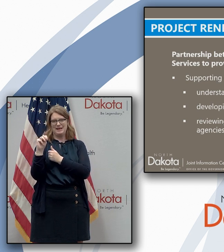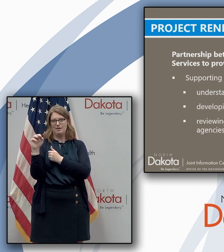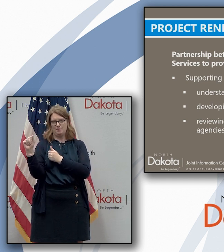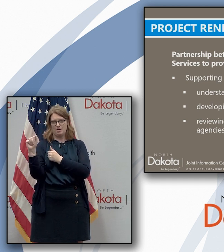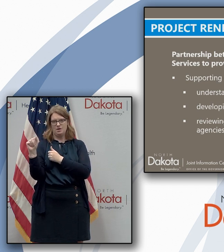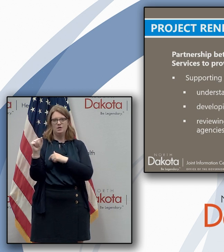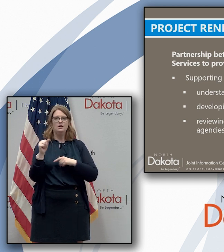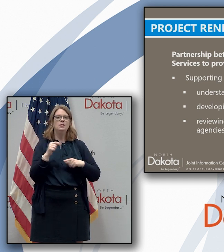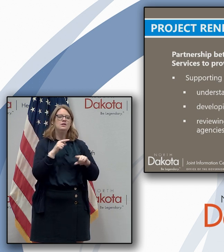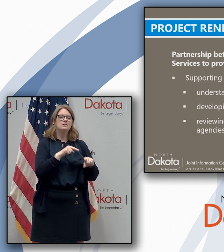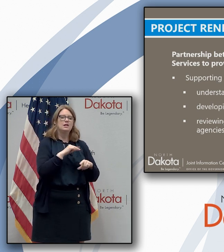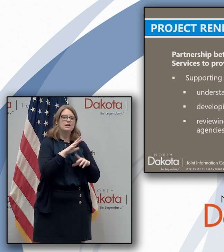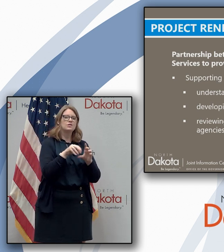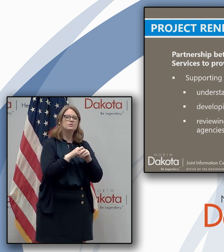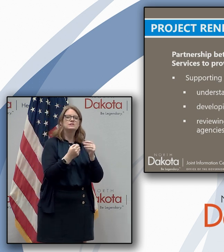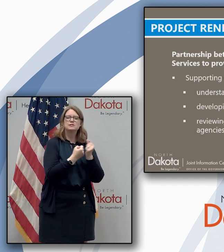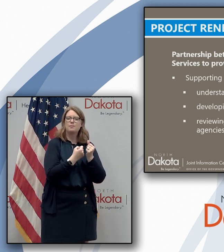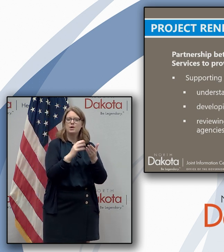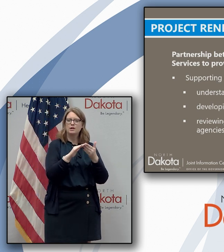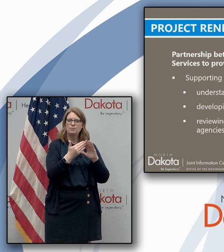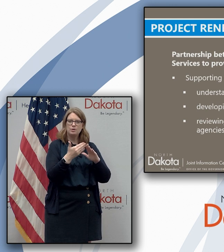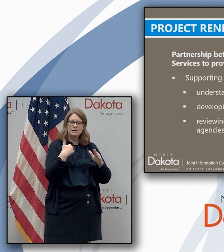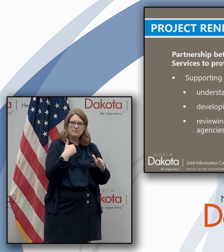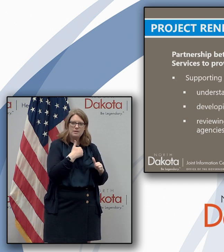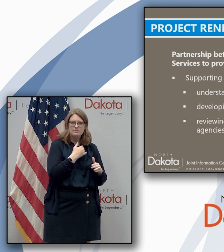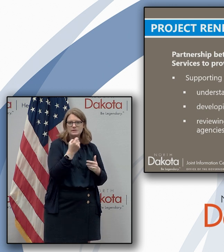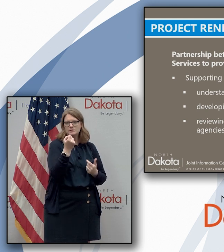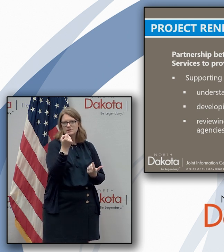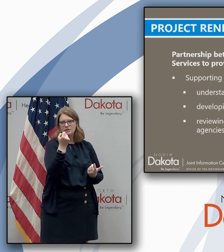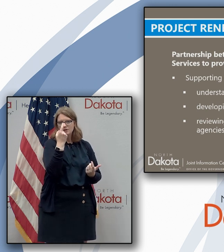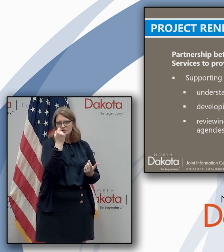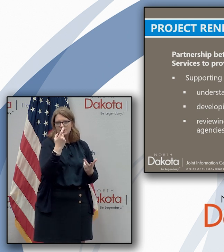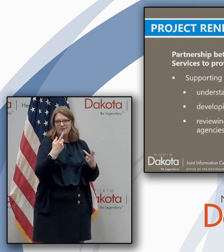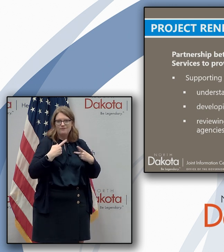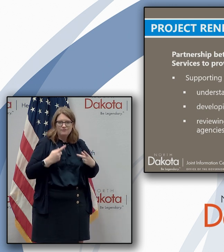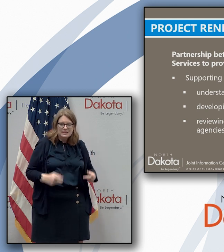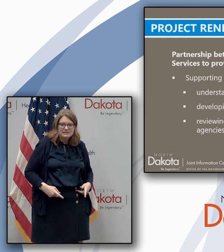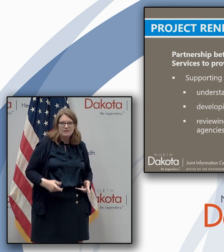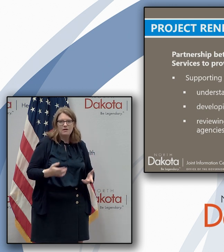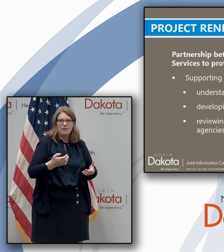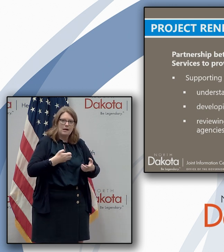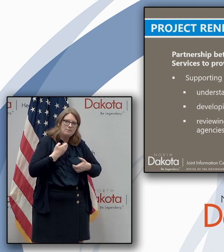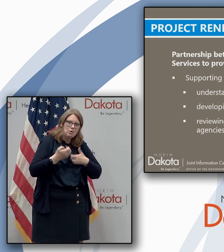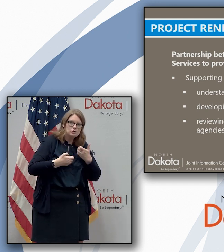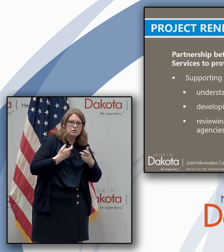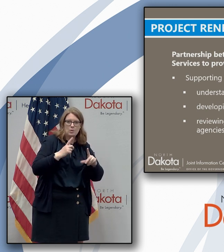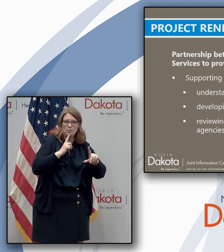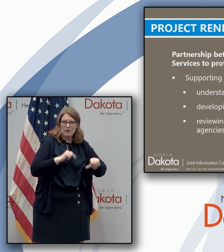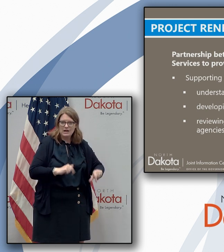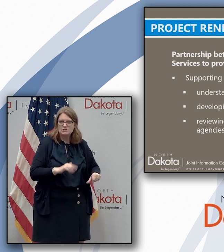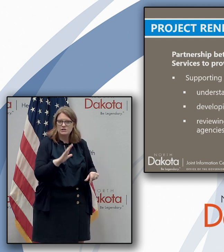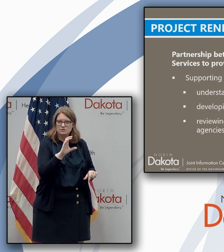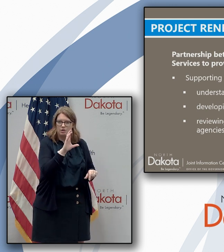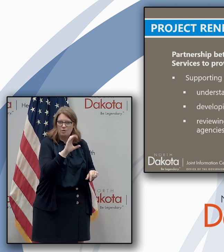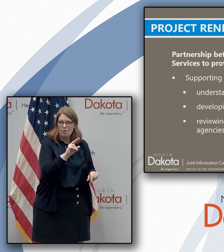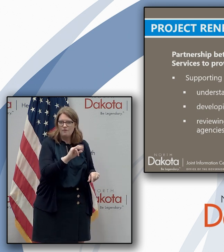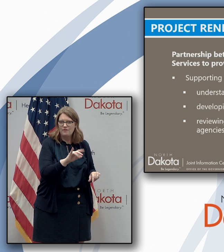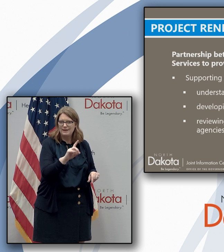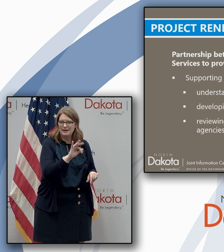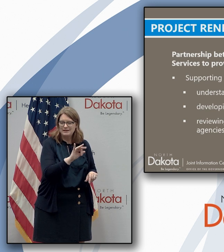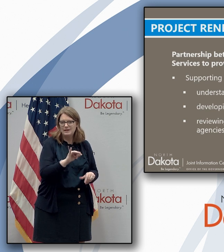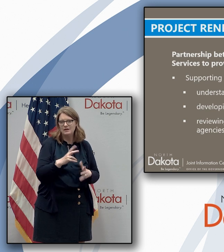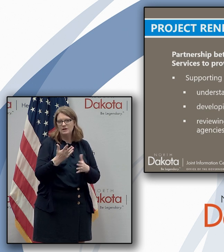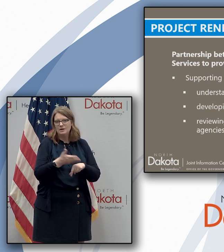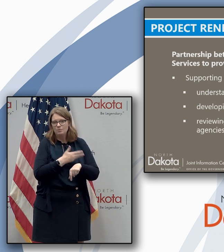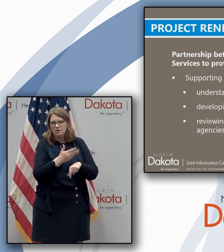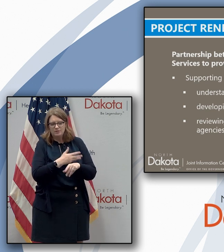Renew services include supporting community members in understanding their physical and emotional reactions to COVID-19, developing and improving